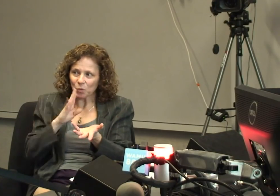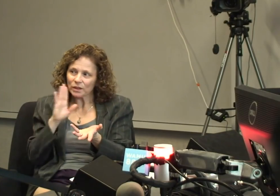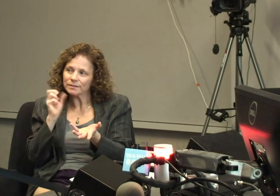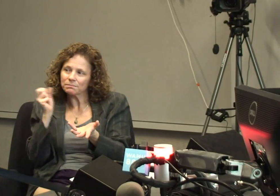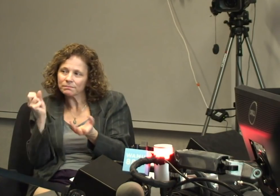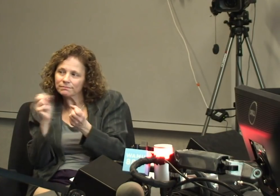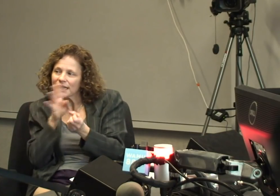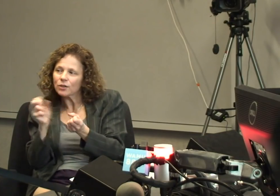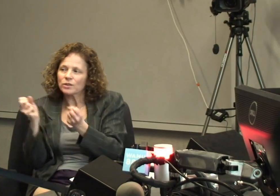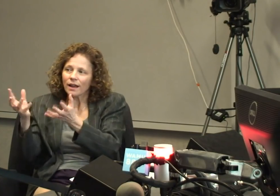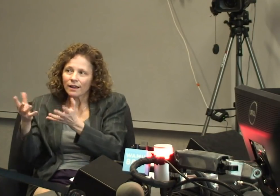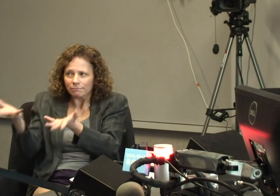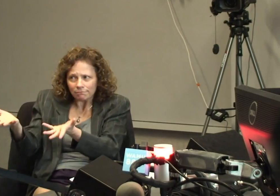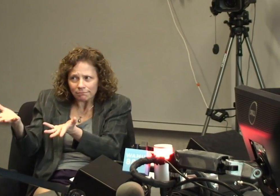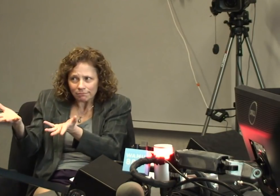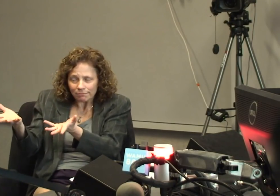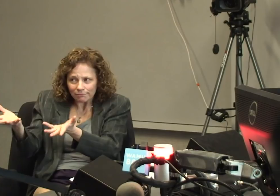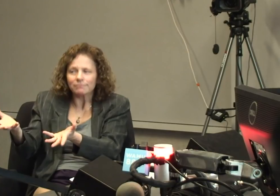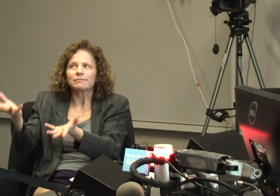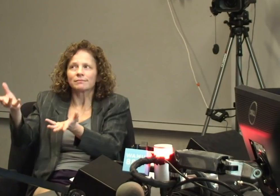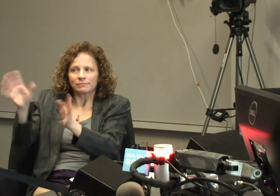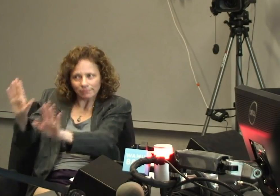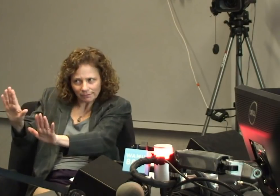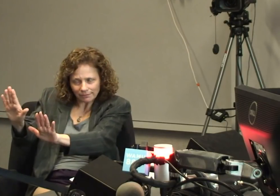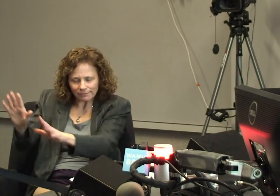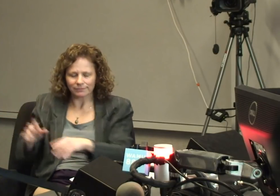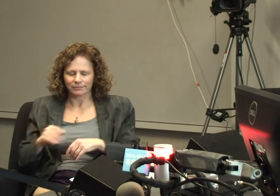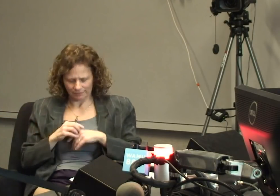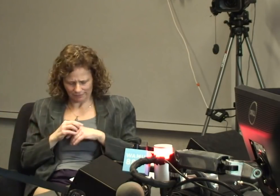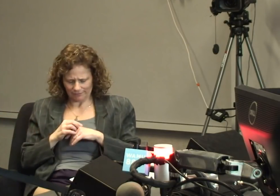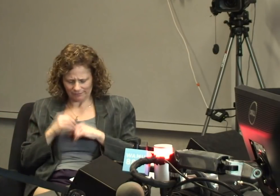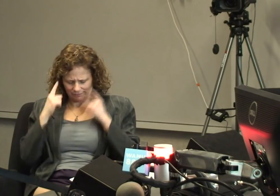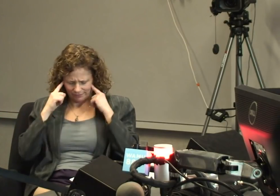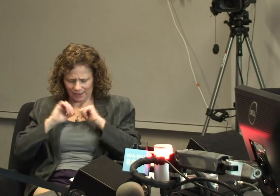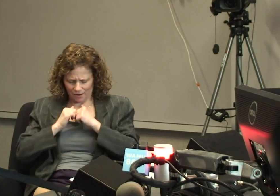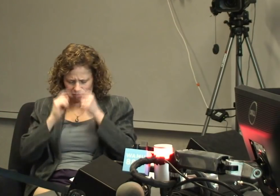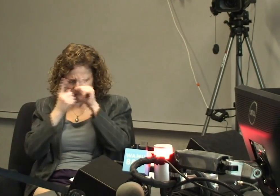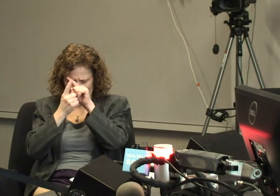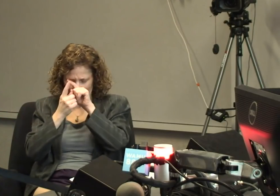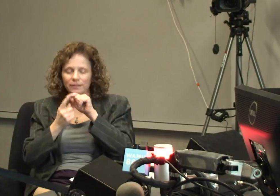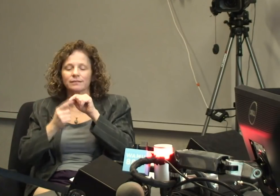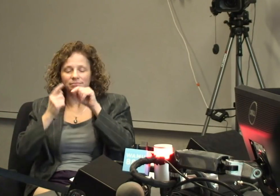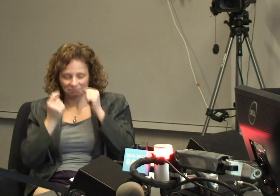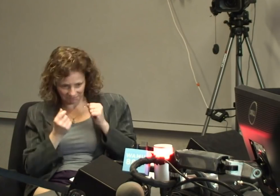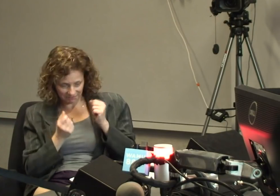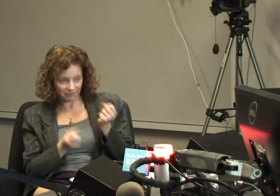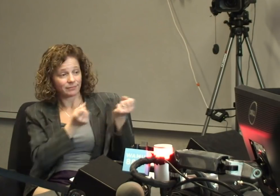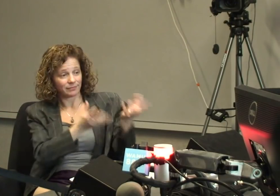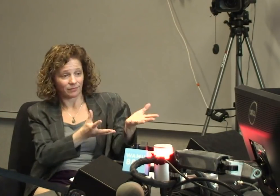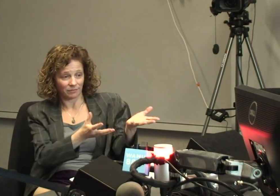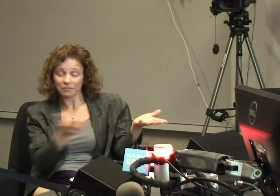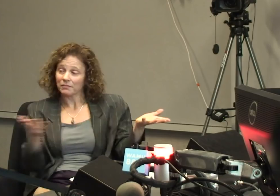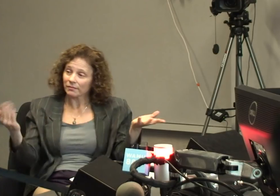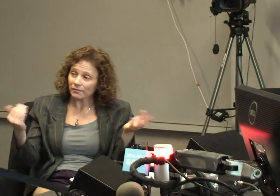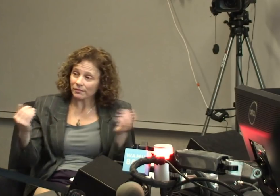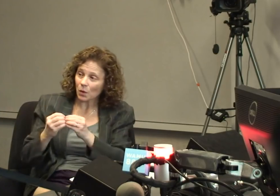one language to another. So someone might be using spoken language or sign language. And then after a short period of time, they're asked to pause while